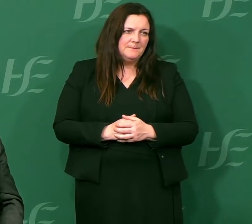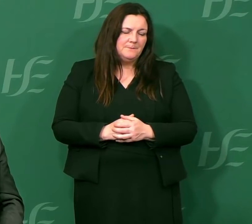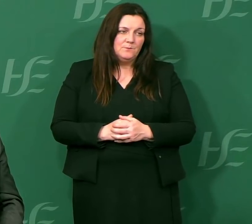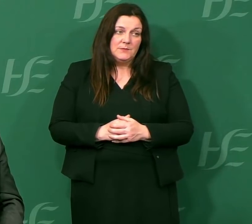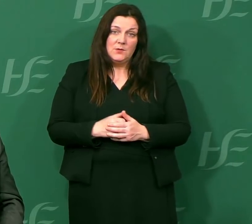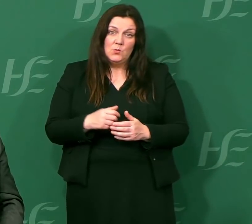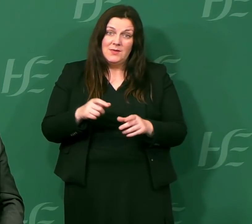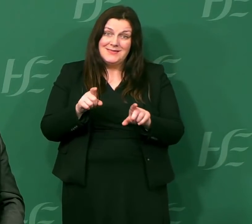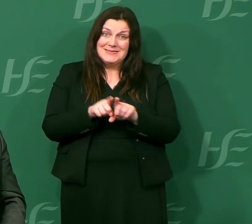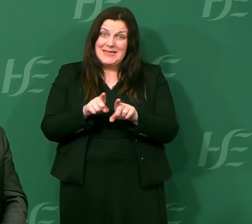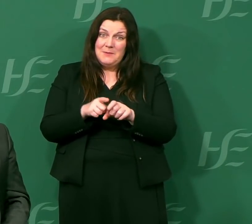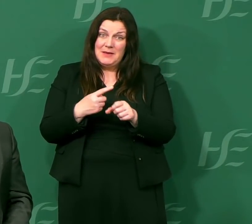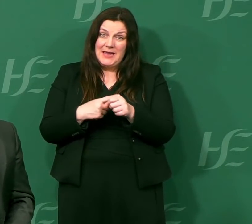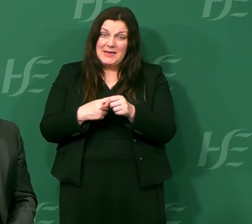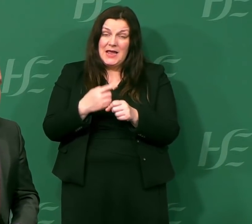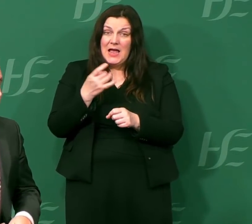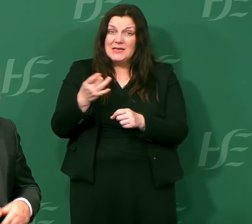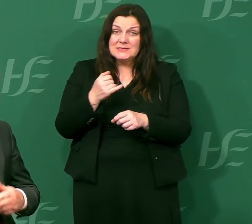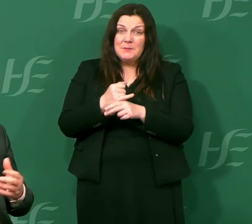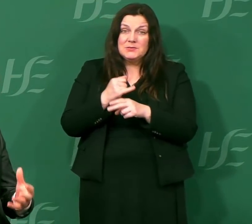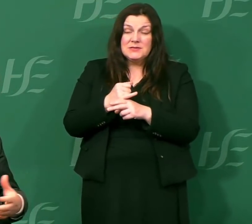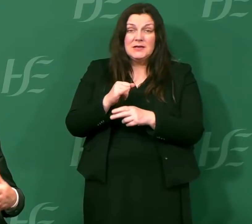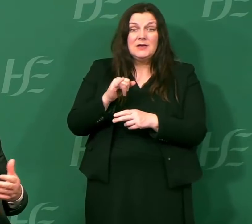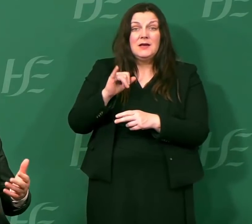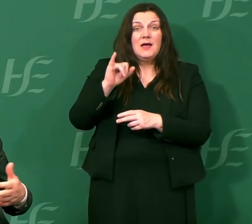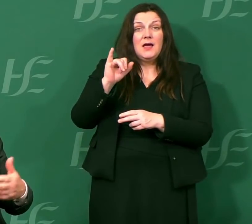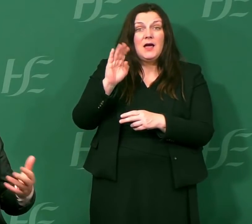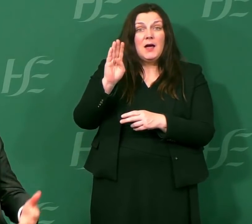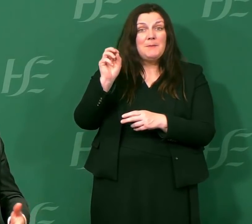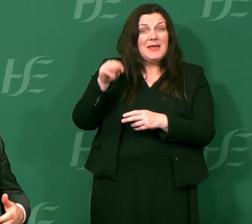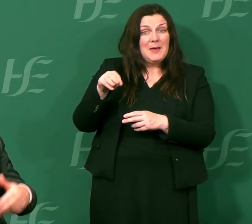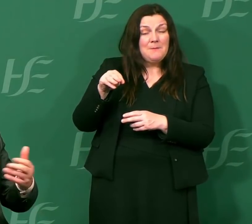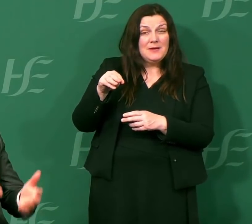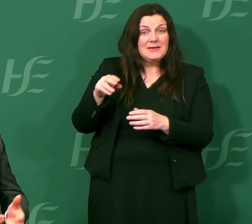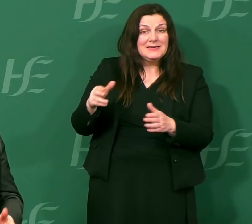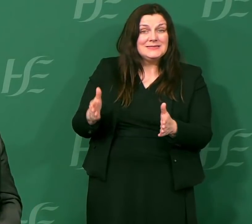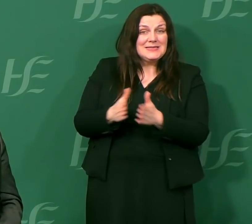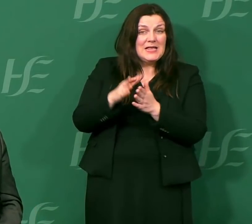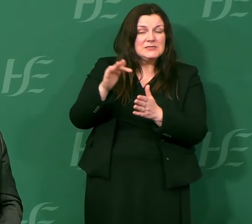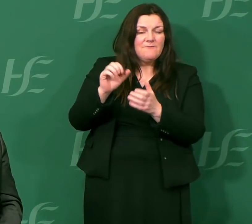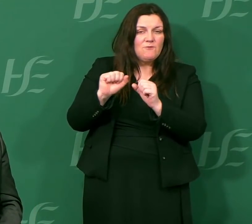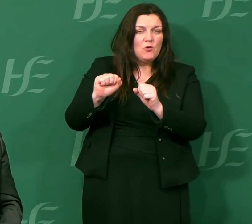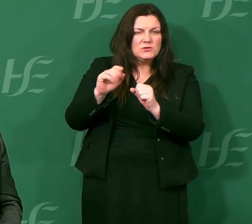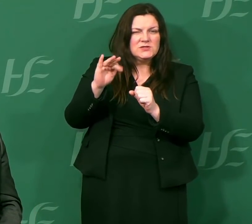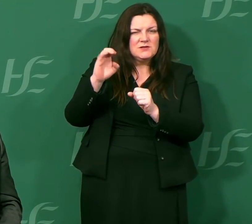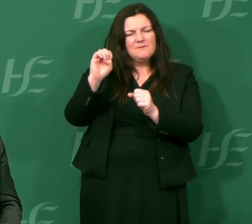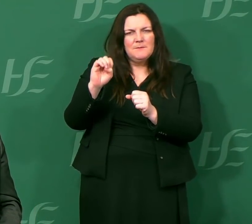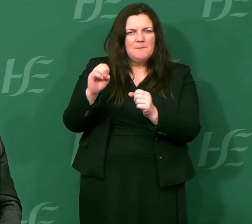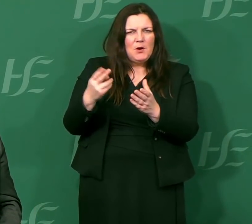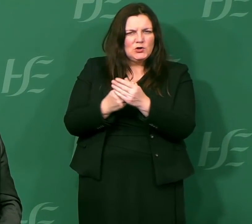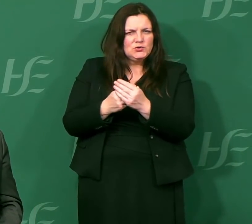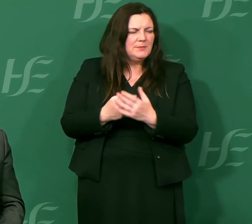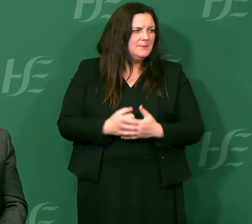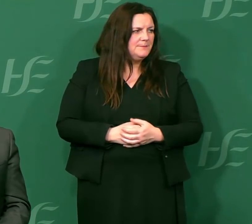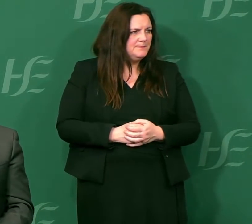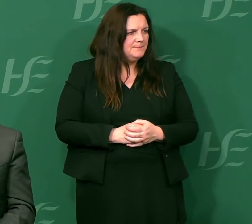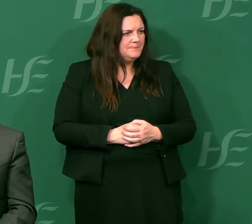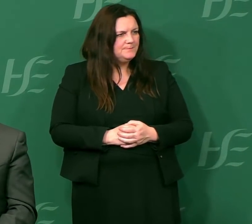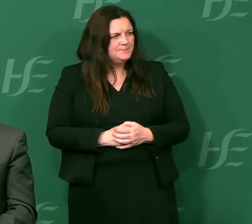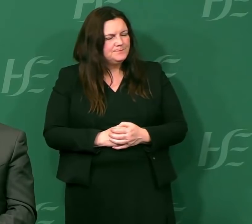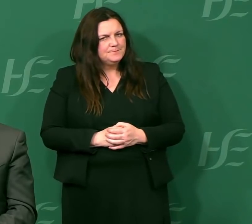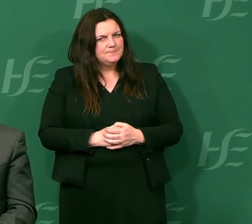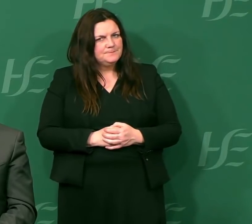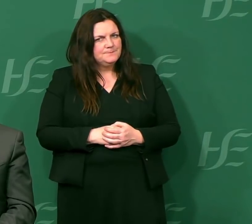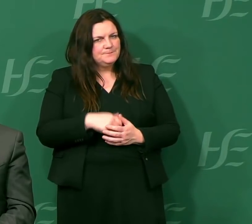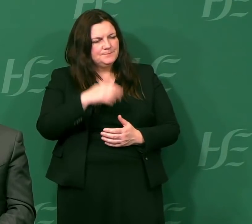Same with IBM, Paul. Is there any reduction in the IBM? No, it's an IBM Salesforce partnership, so its resources are combined, Craig. And there's no drop in the number of users,